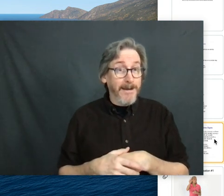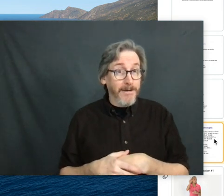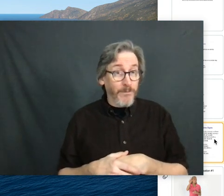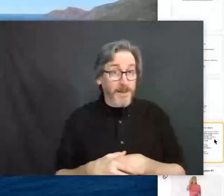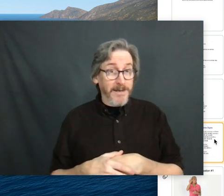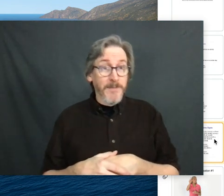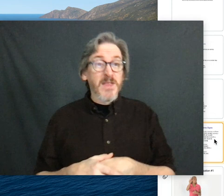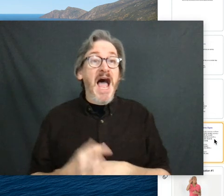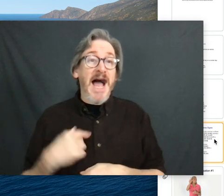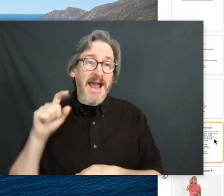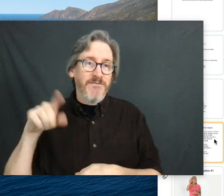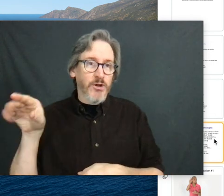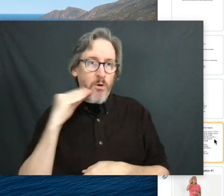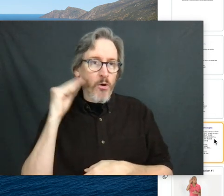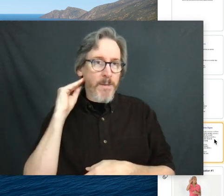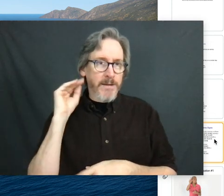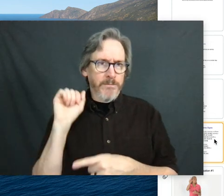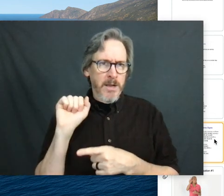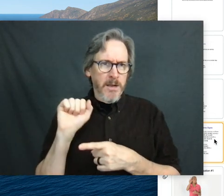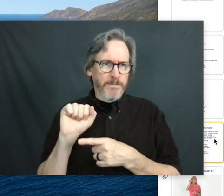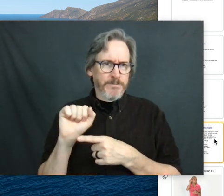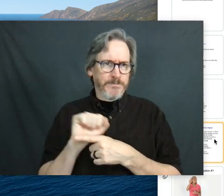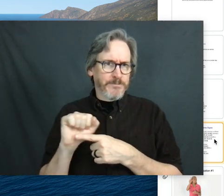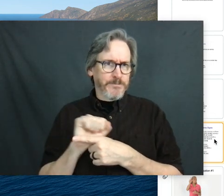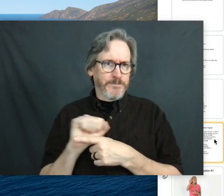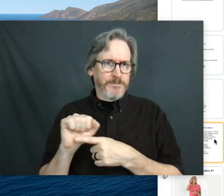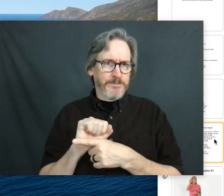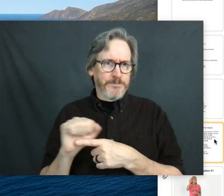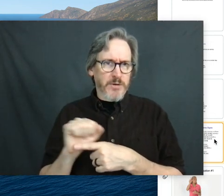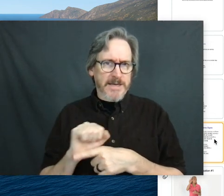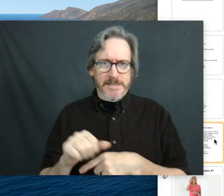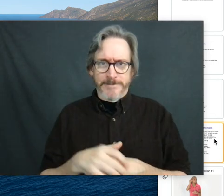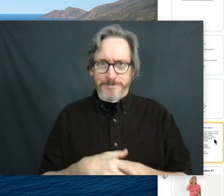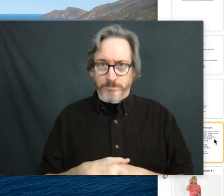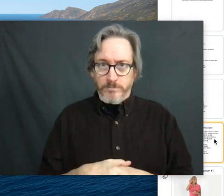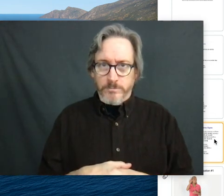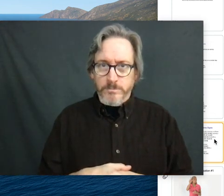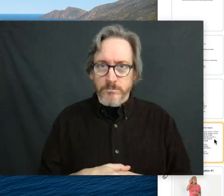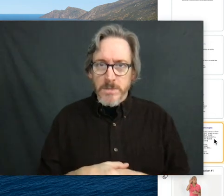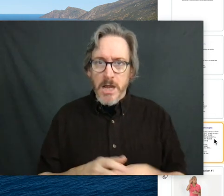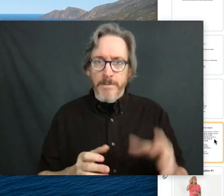sign and you don't mean I have to go home and practice.